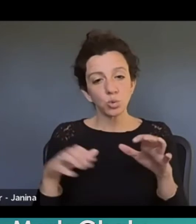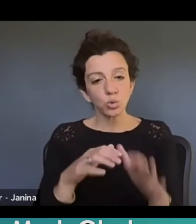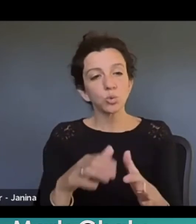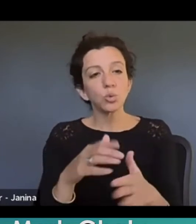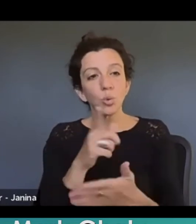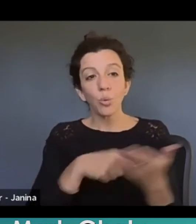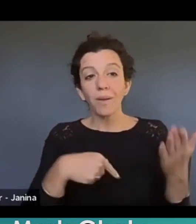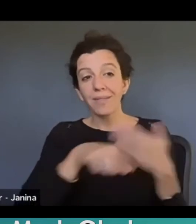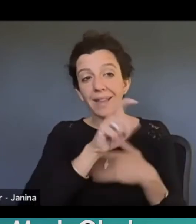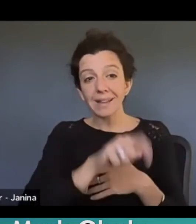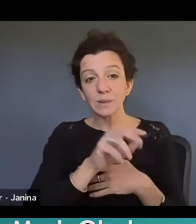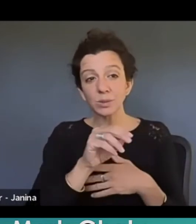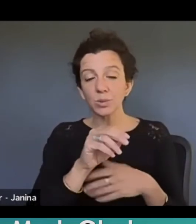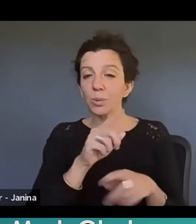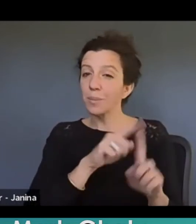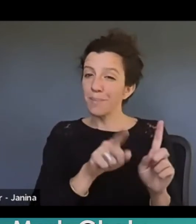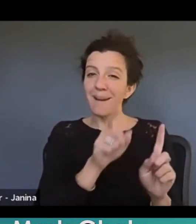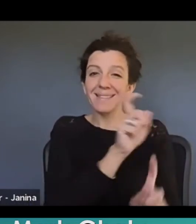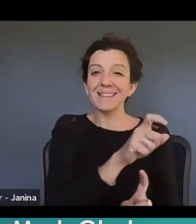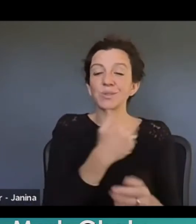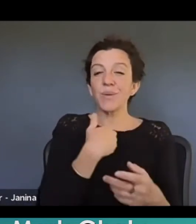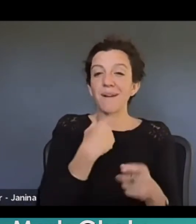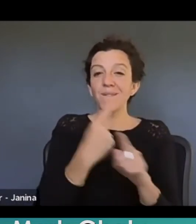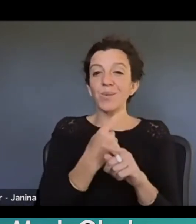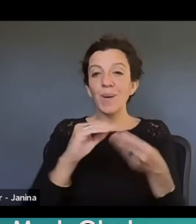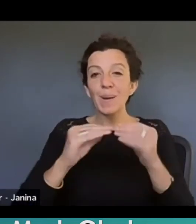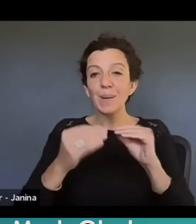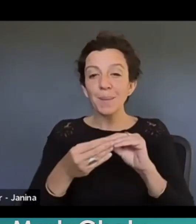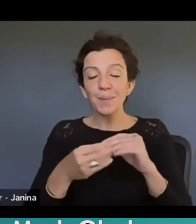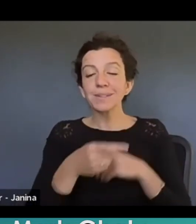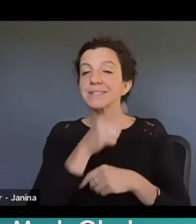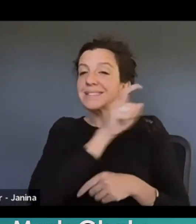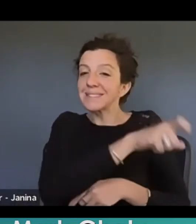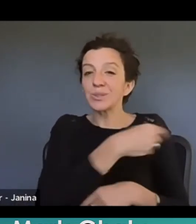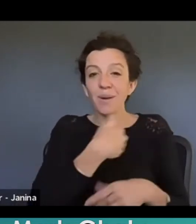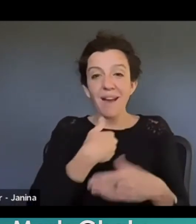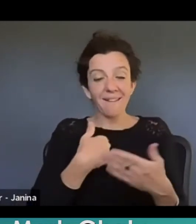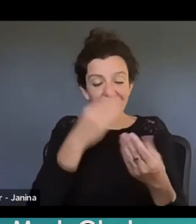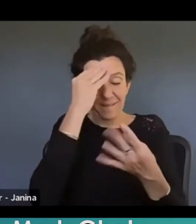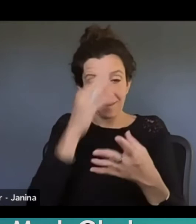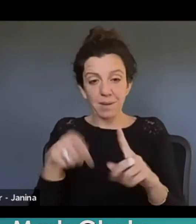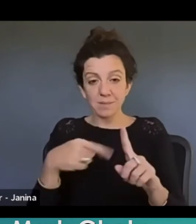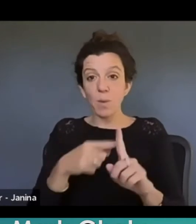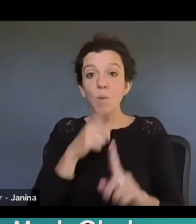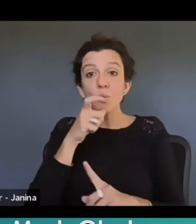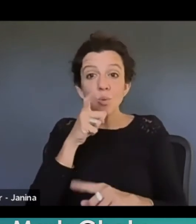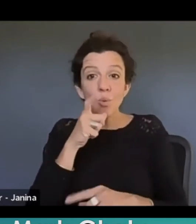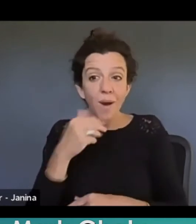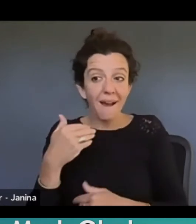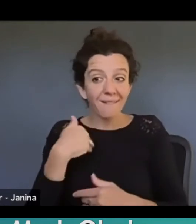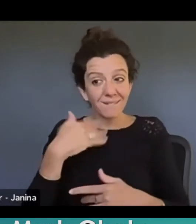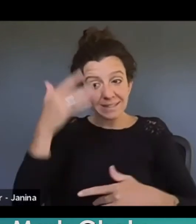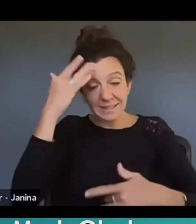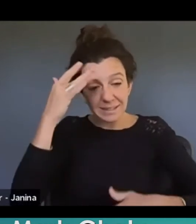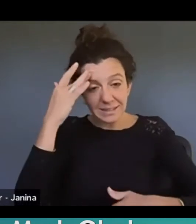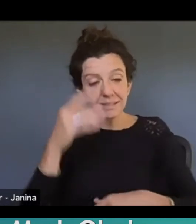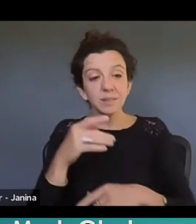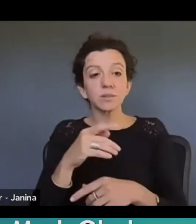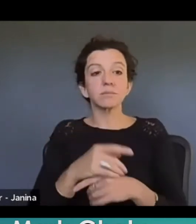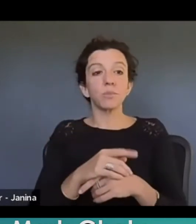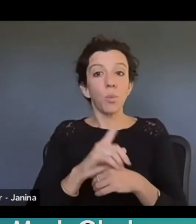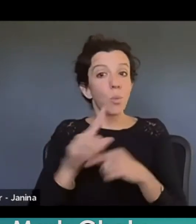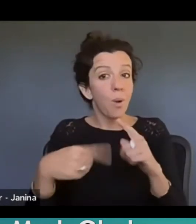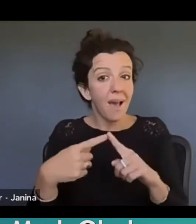tool, which is data around who might be infected or who is infected, and then beginning the contact tracing process.